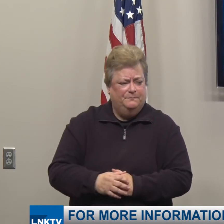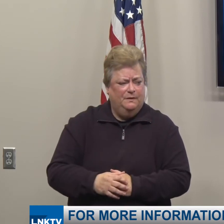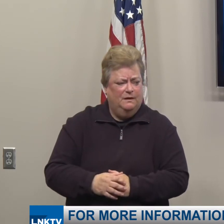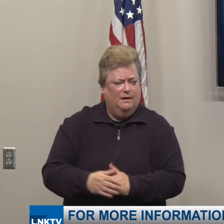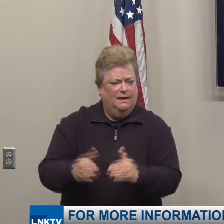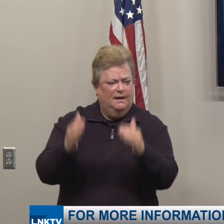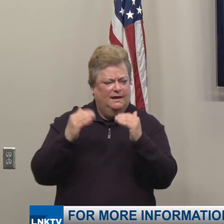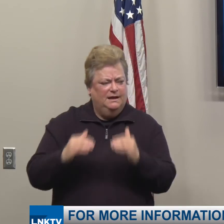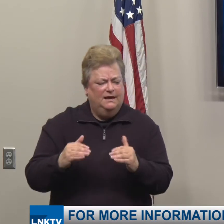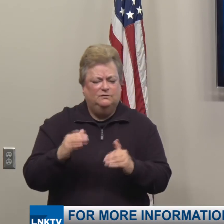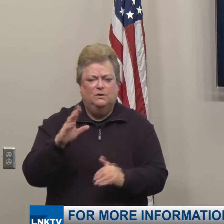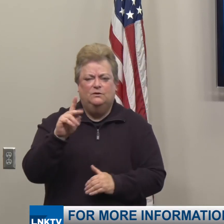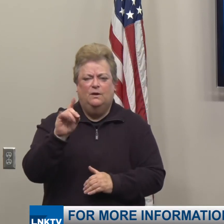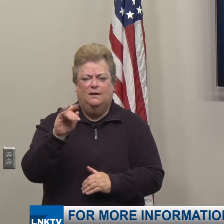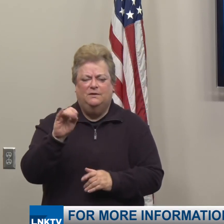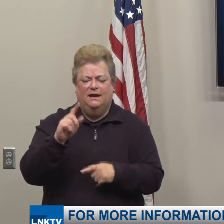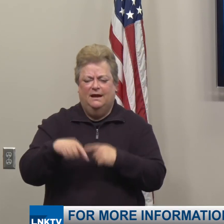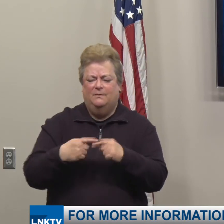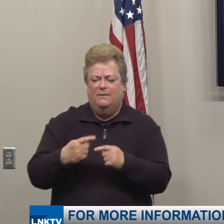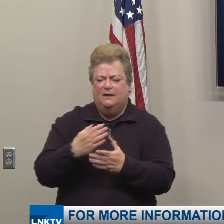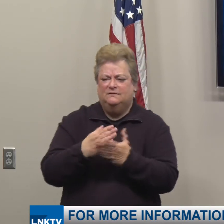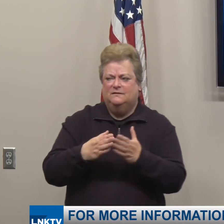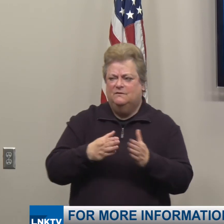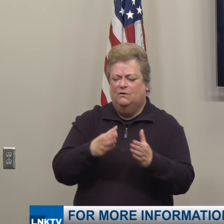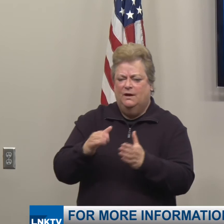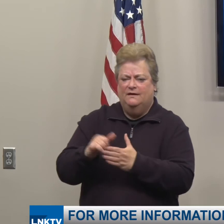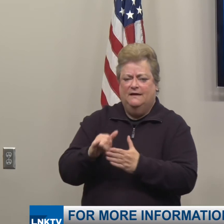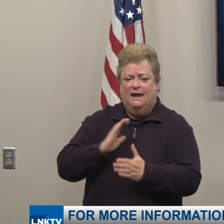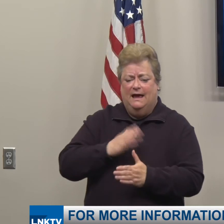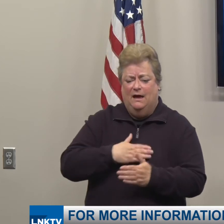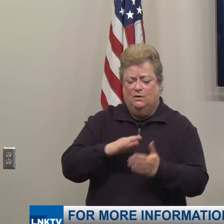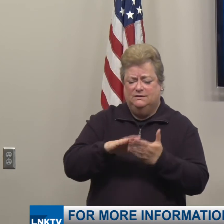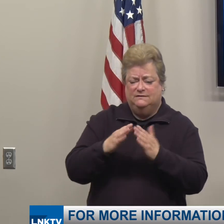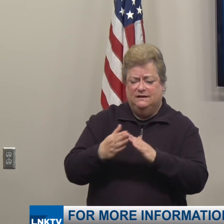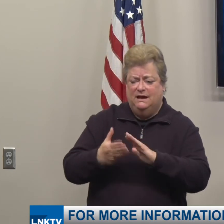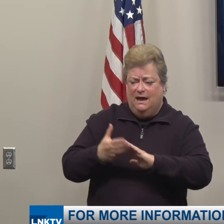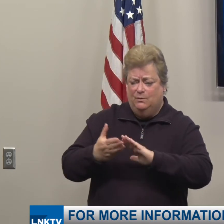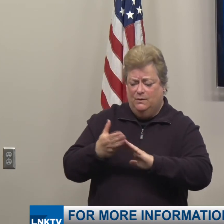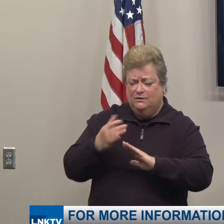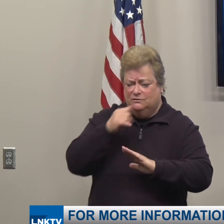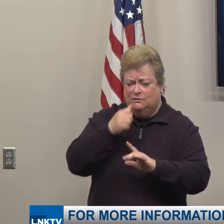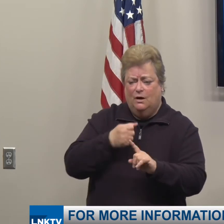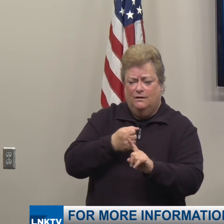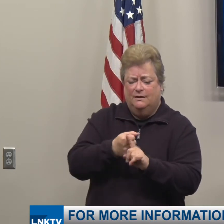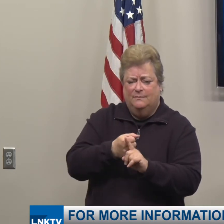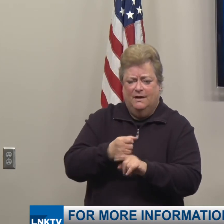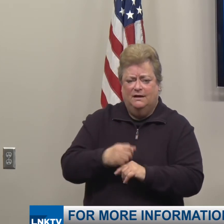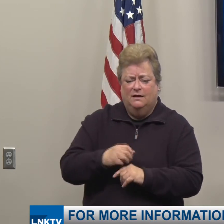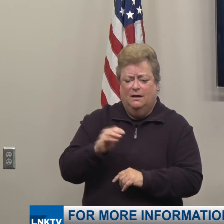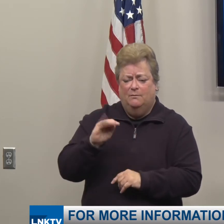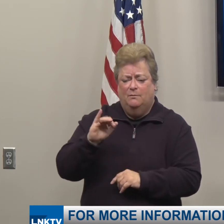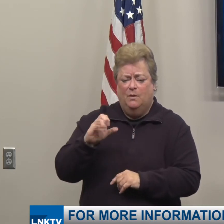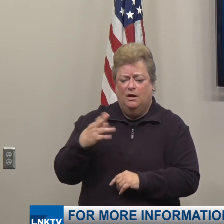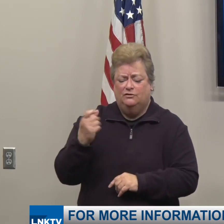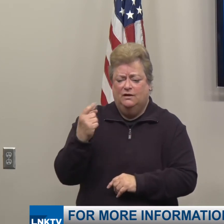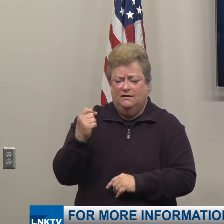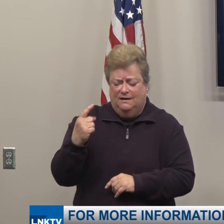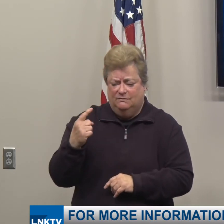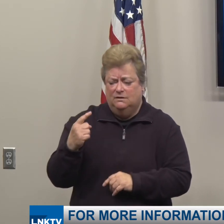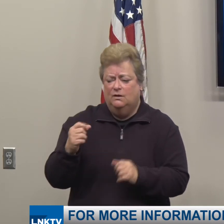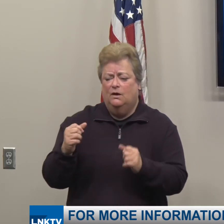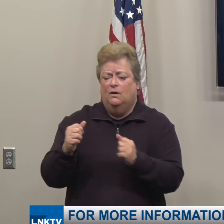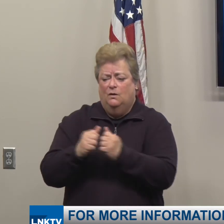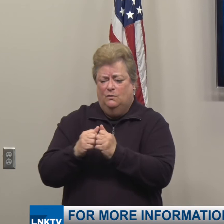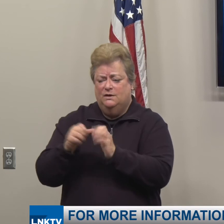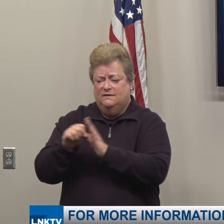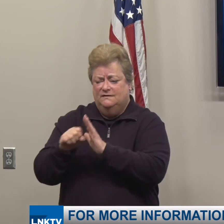Next, we want to update you on some of the ways our city operations are being affected by the pandemic. On March 11th, we announced, along with the Nebraska